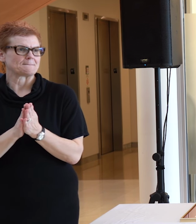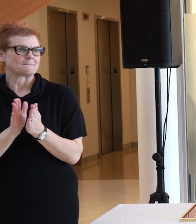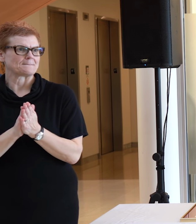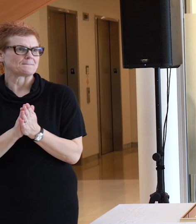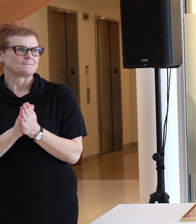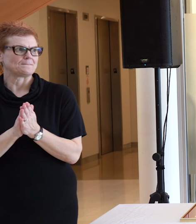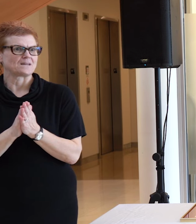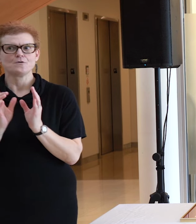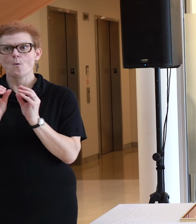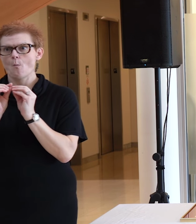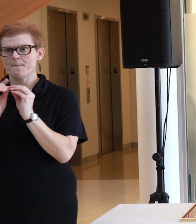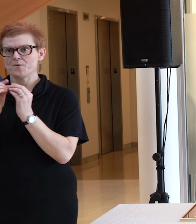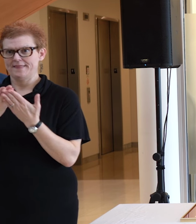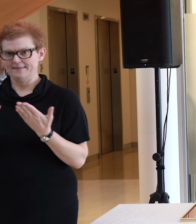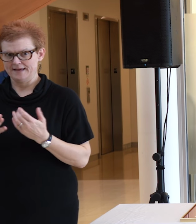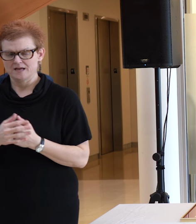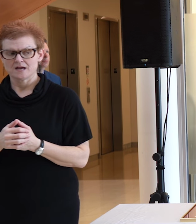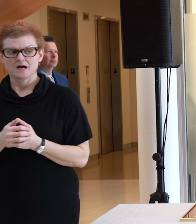And there's one more thing.